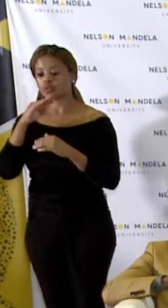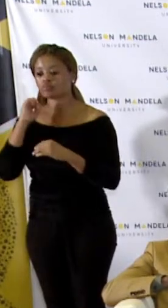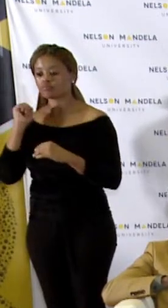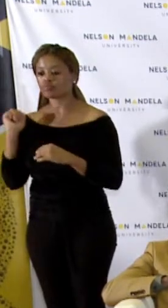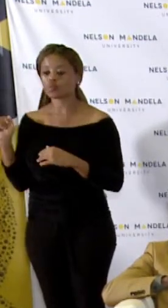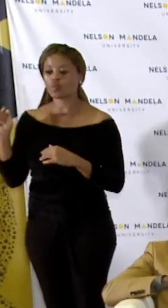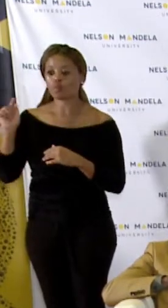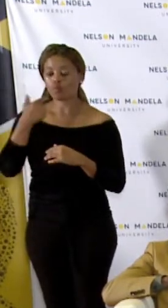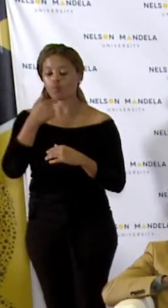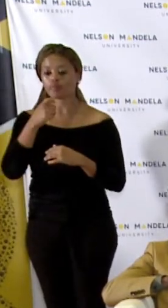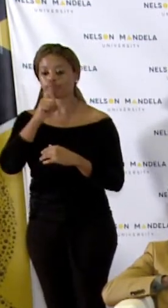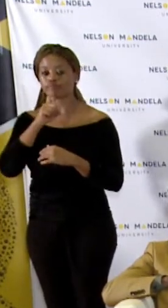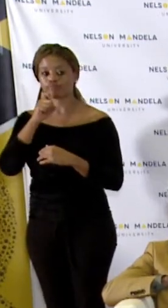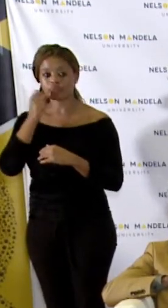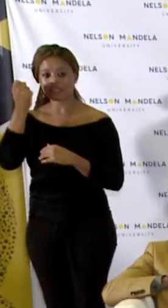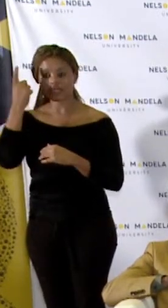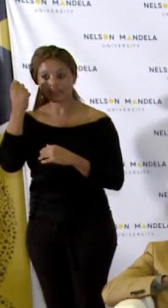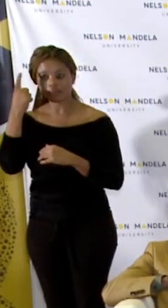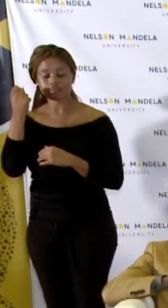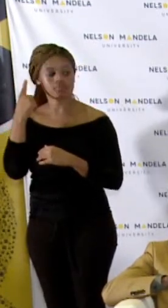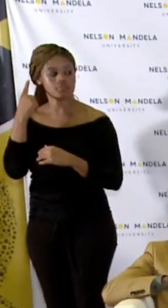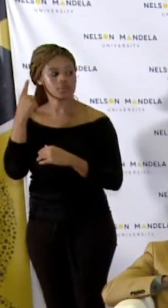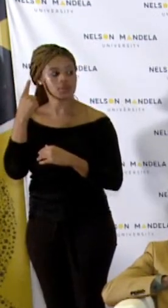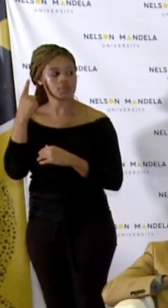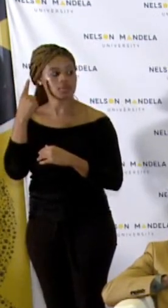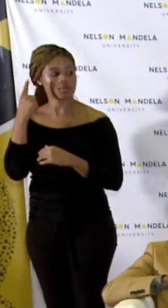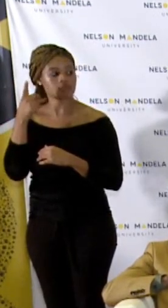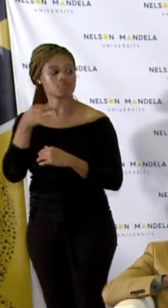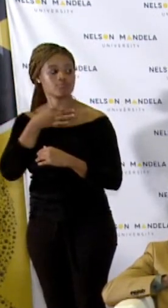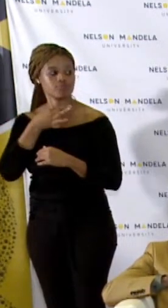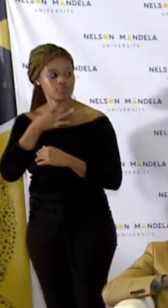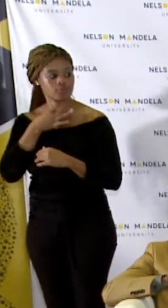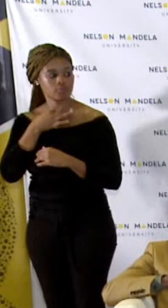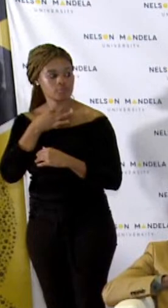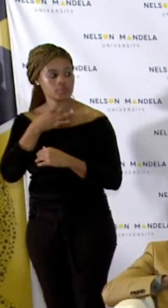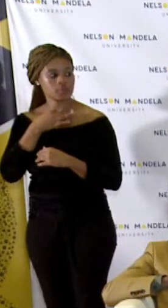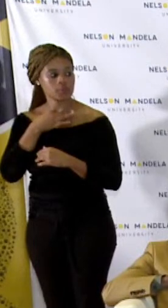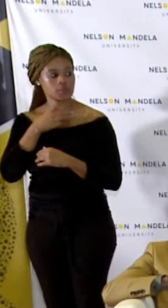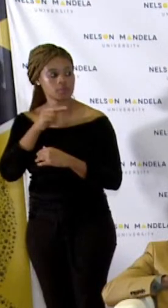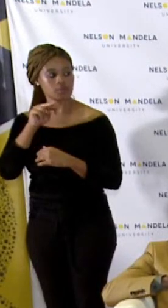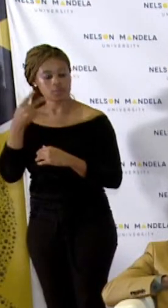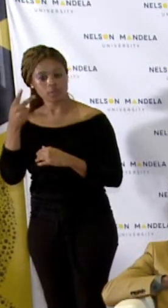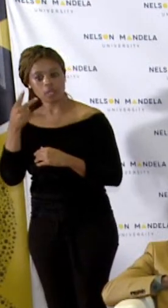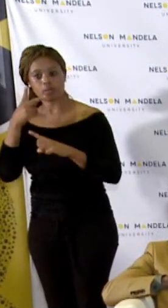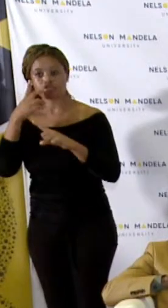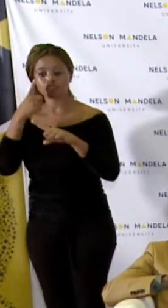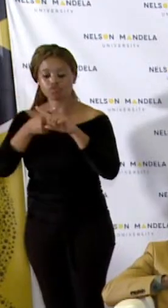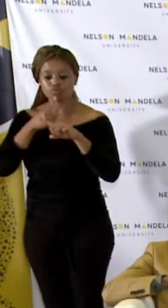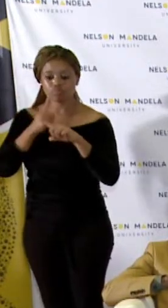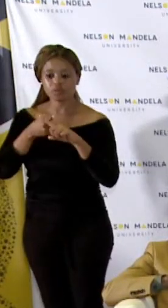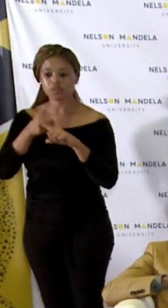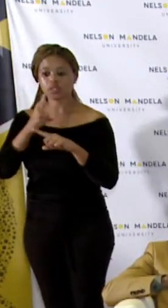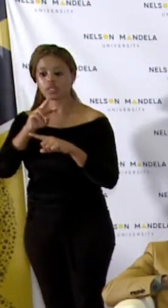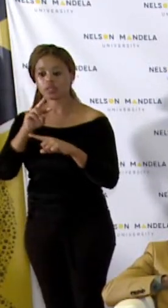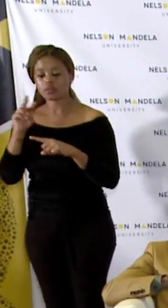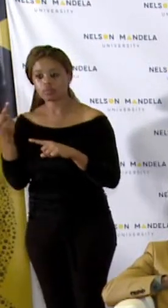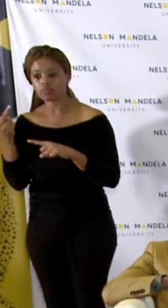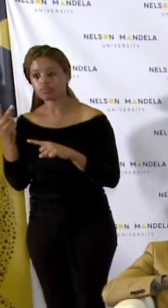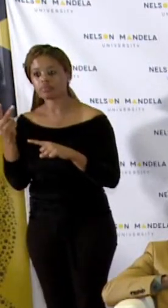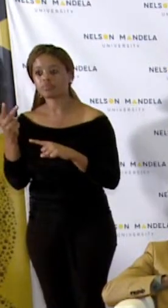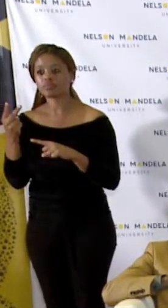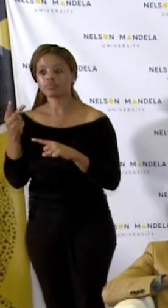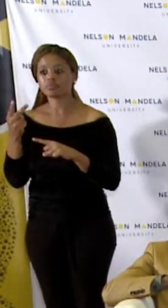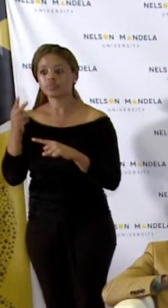everybody tweets or is on Instagram in Isingisi, all right? Some of us are Xhosa, some of us might be speaking